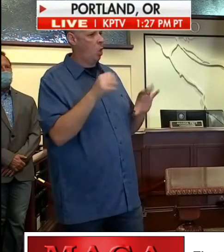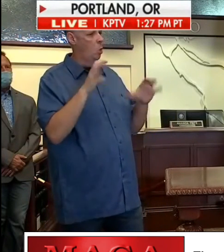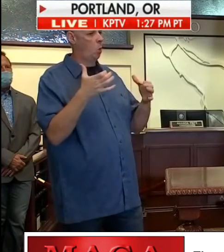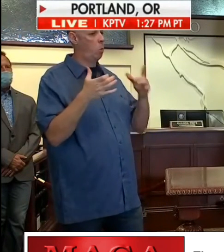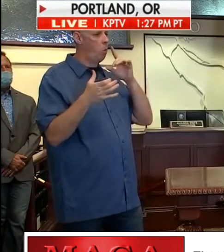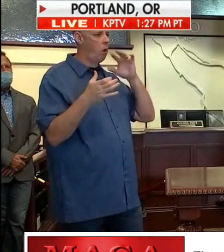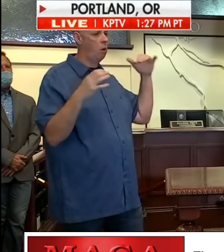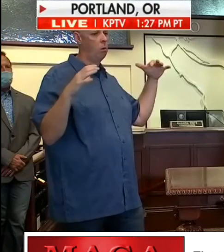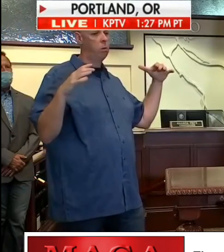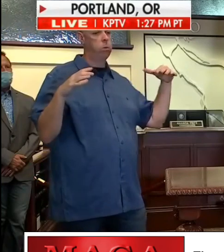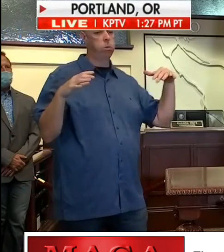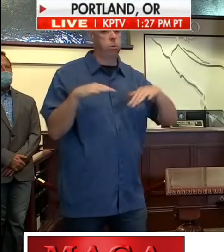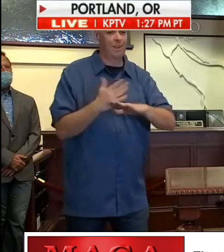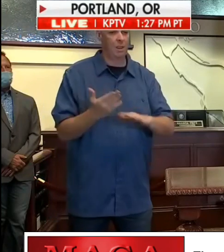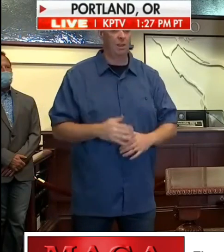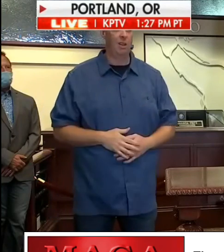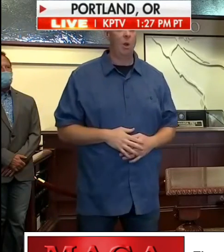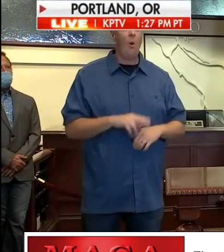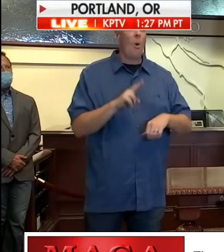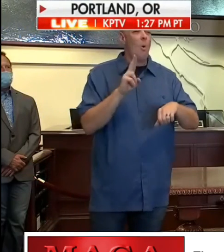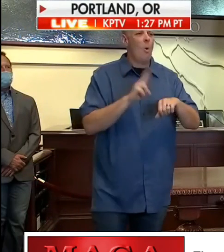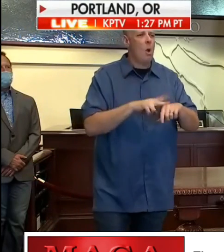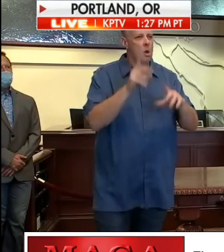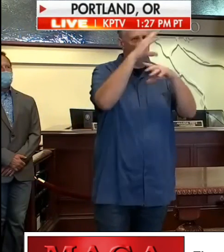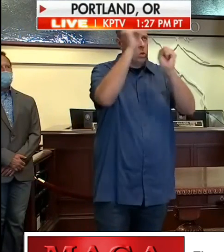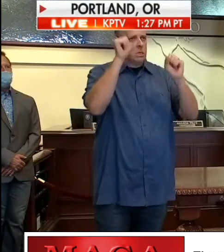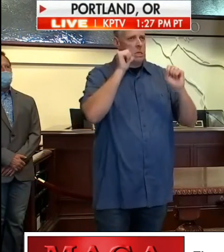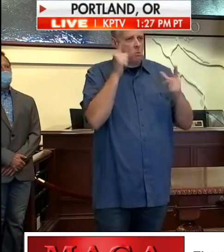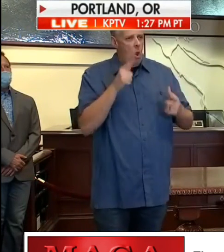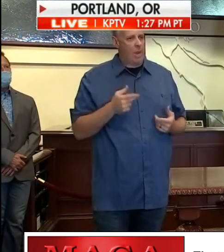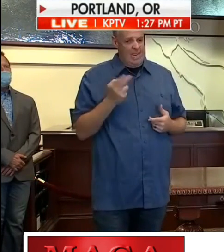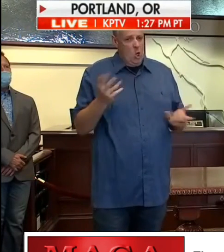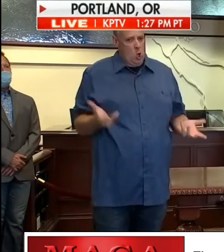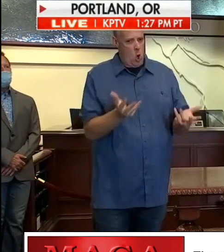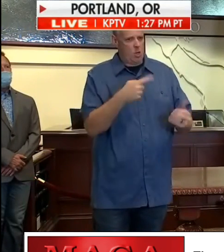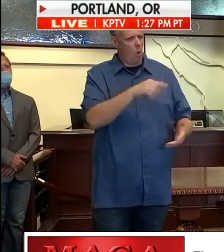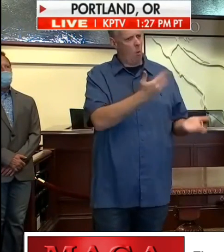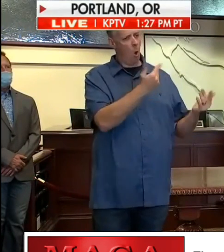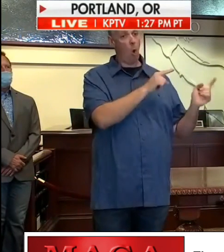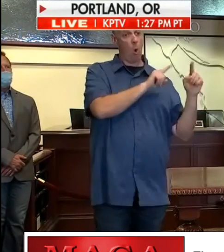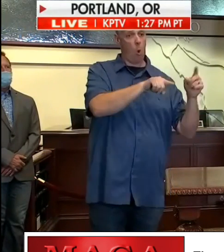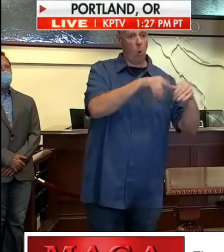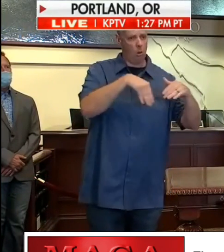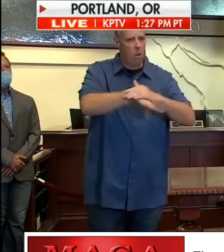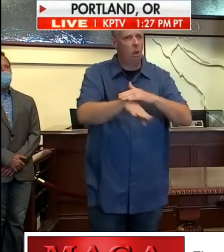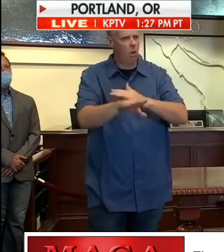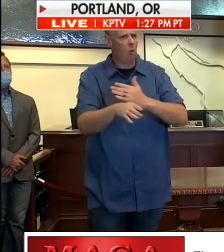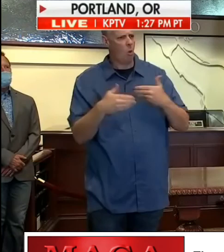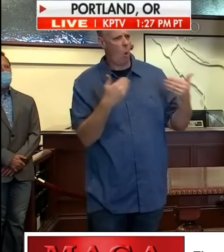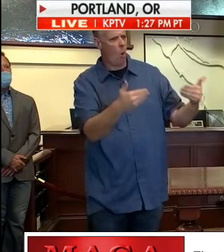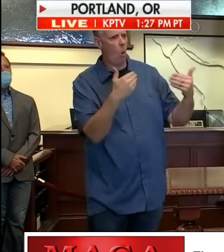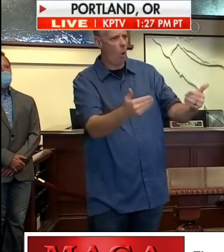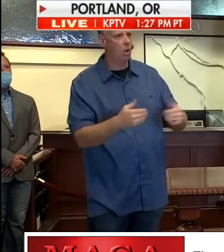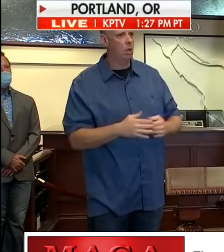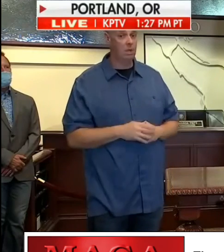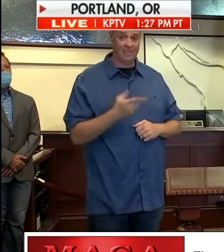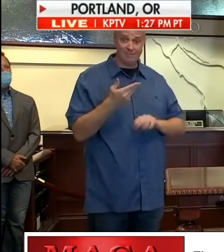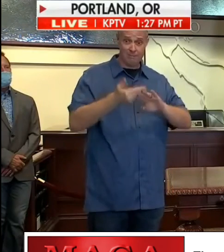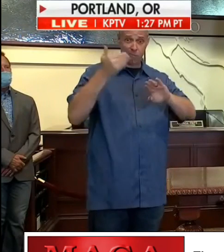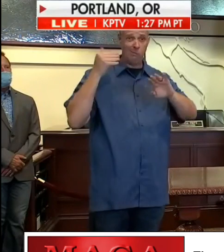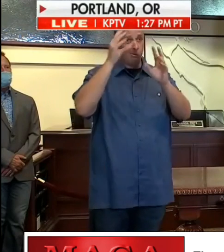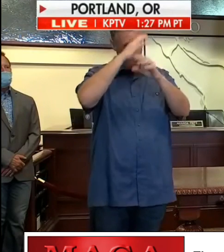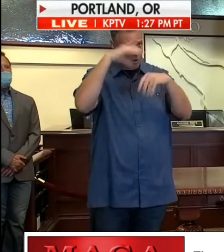in. What's your response to that? Well, of course he's not surprised. He encouraged them to come into our community. And previously, he has